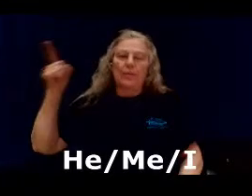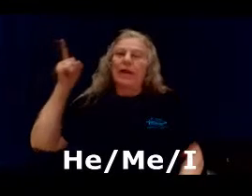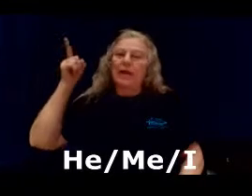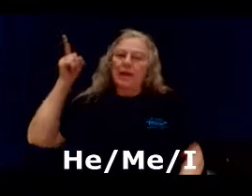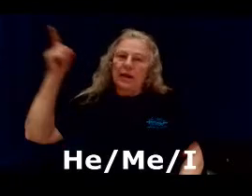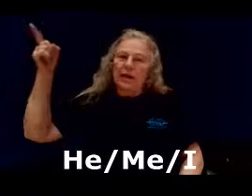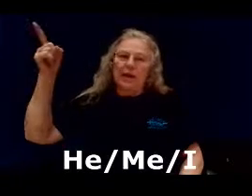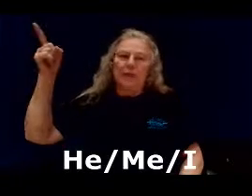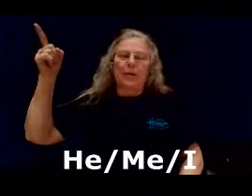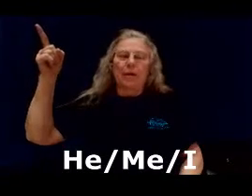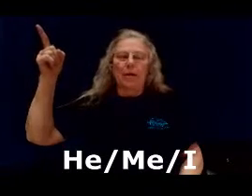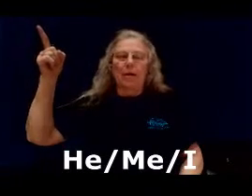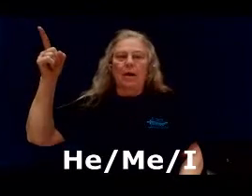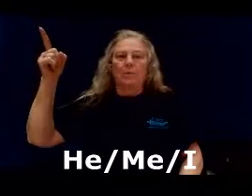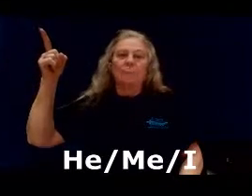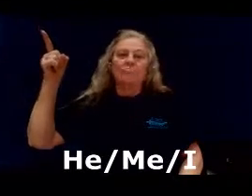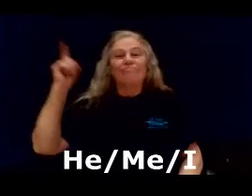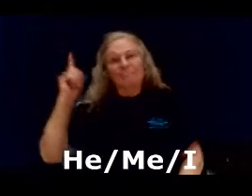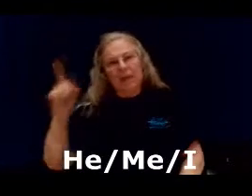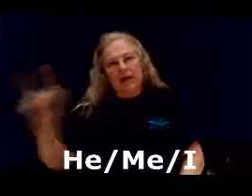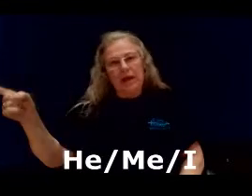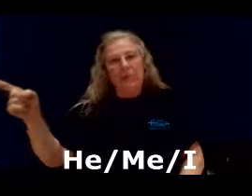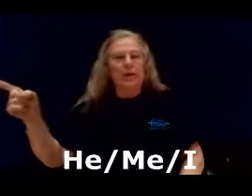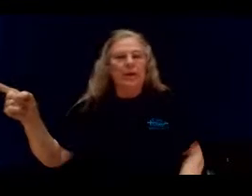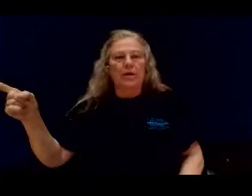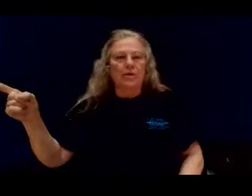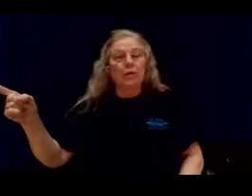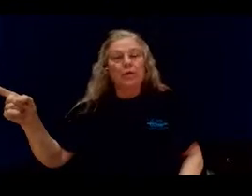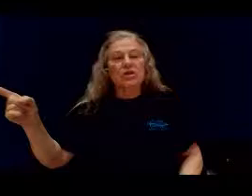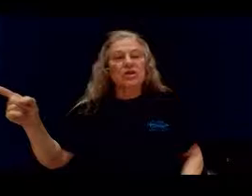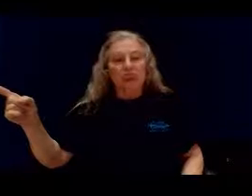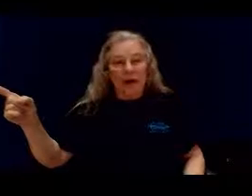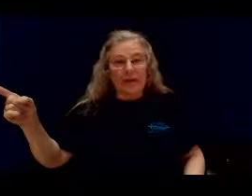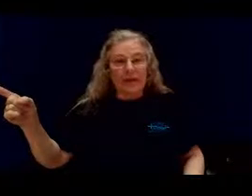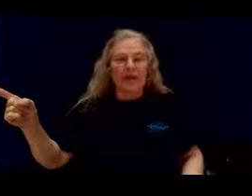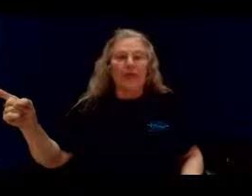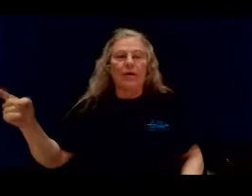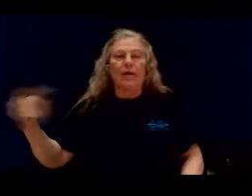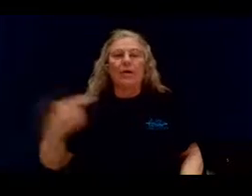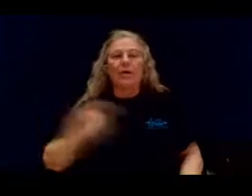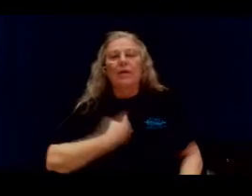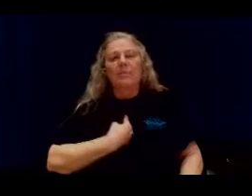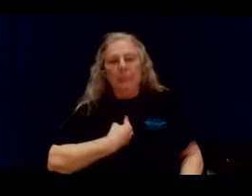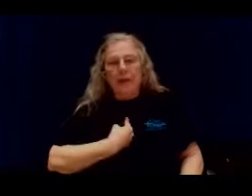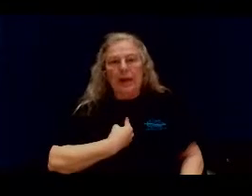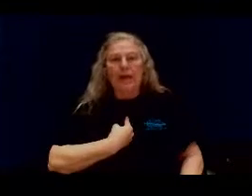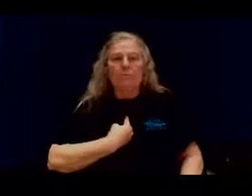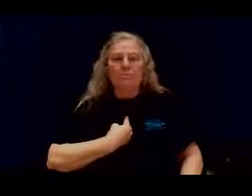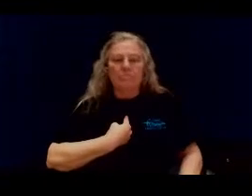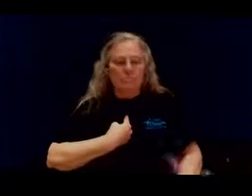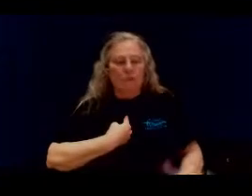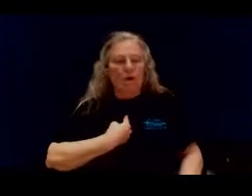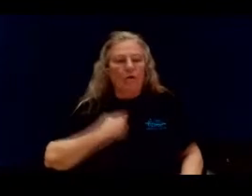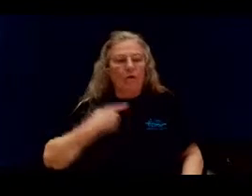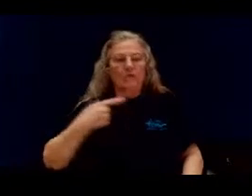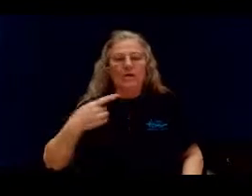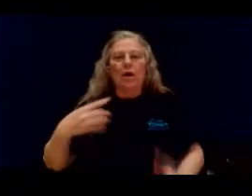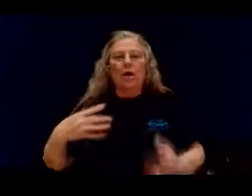about. He being God, he being another person not in the area, me, all those